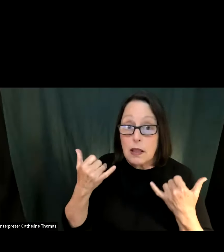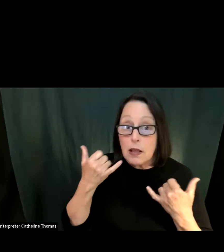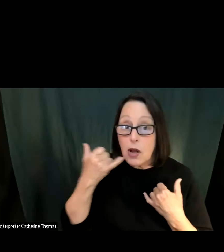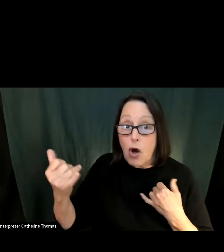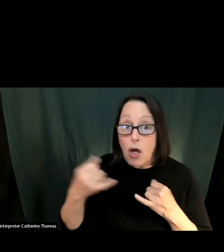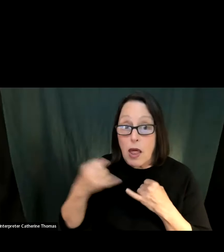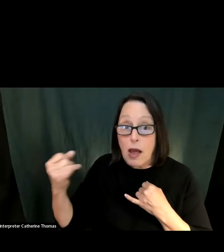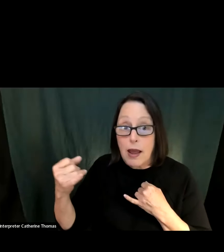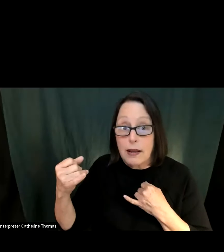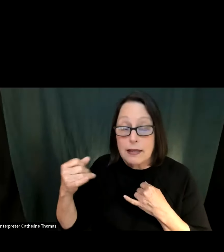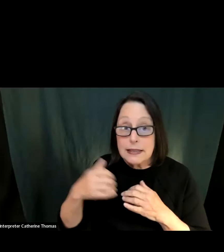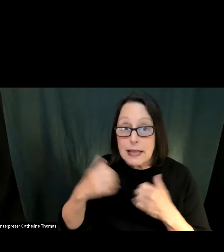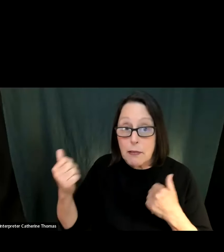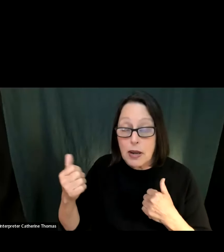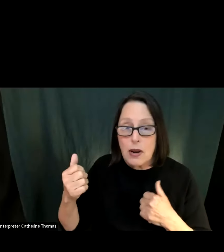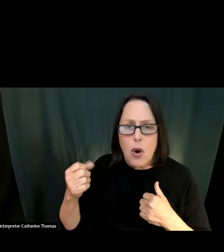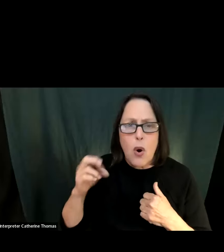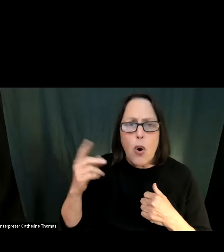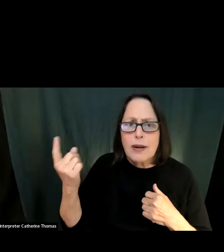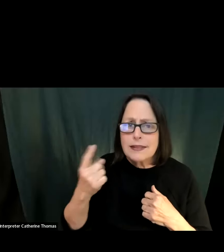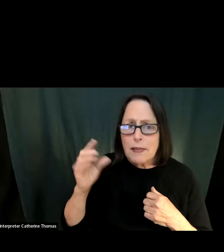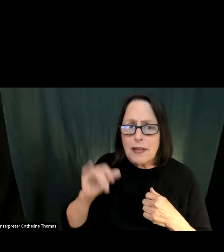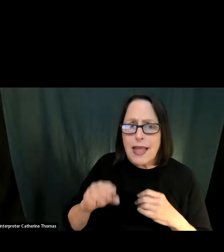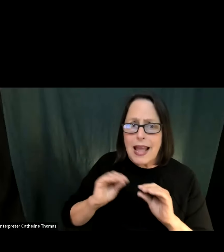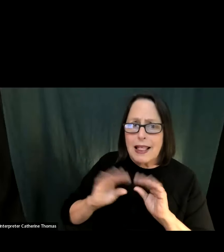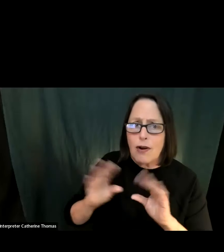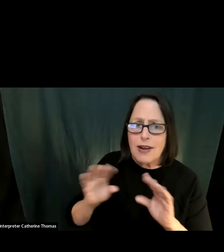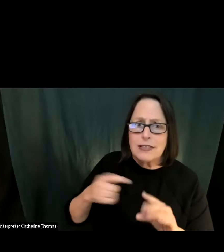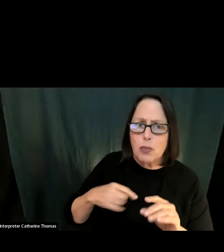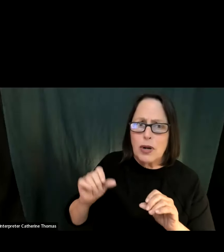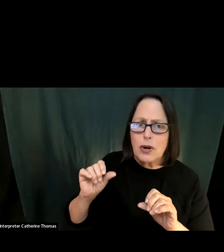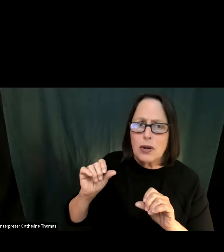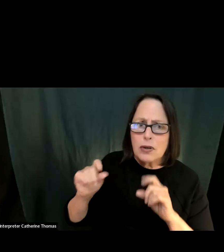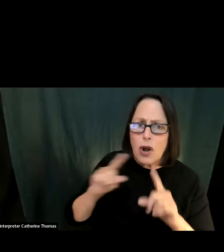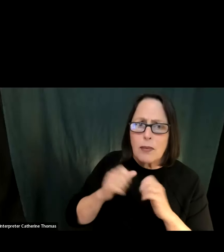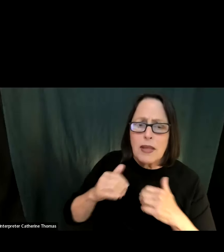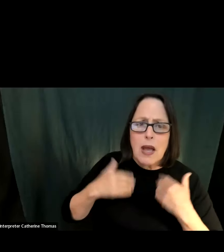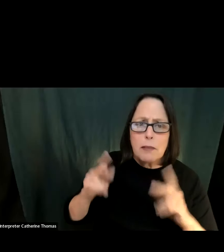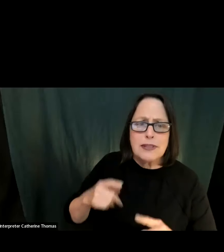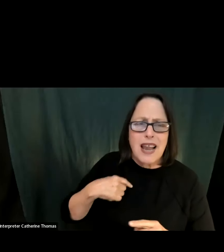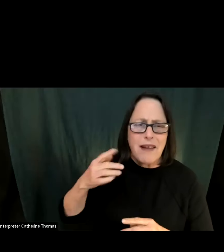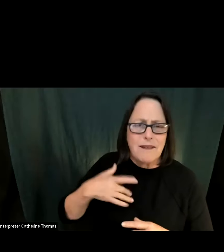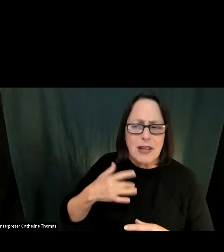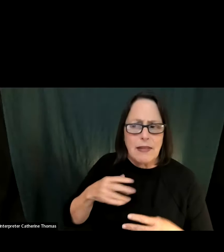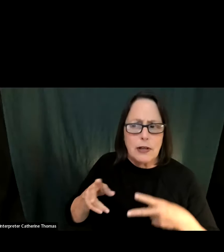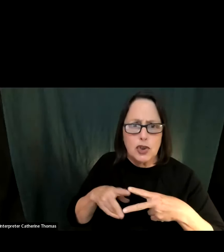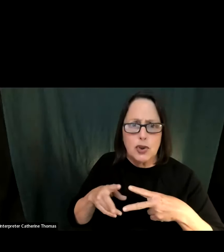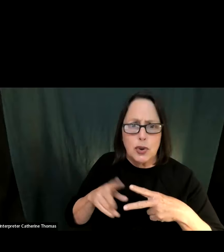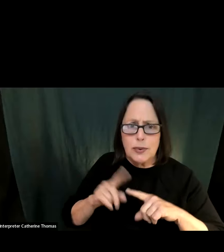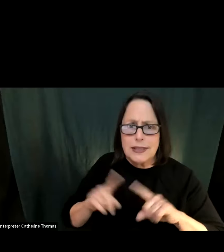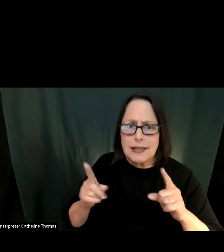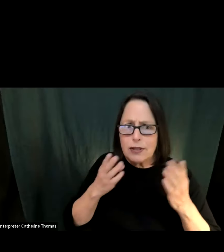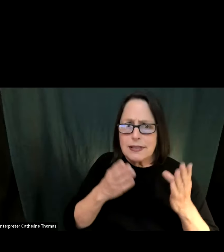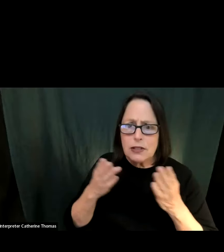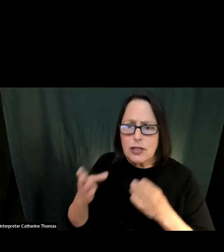just clarifies that we're talking to a young person. I think those might be two different two different suggestions here. And I think Kashi,